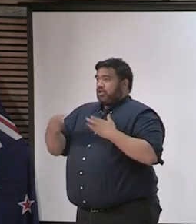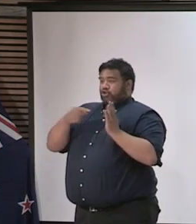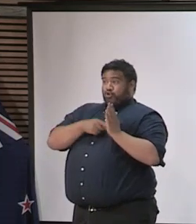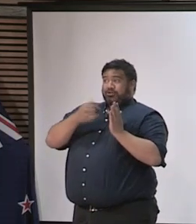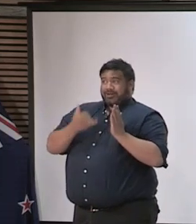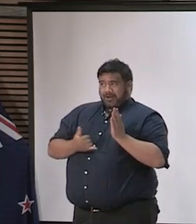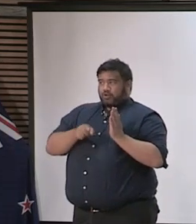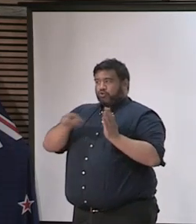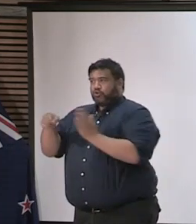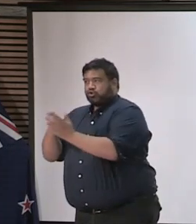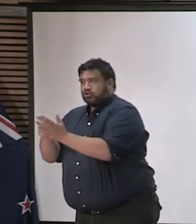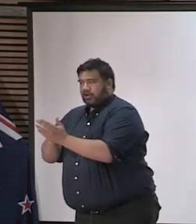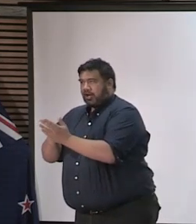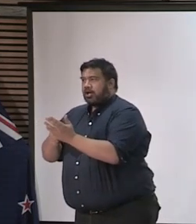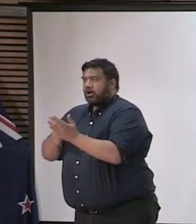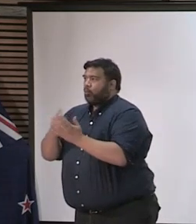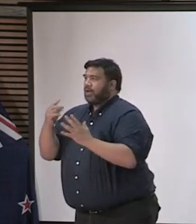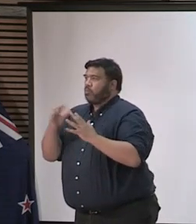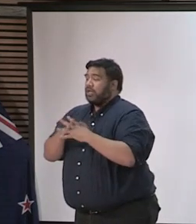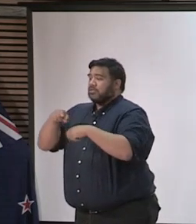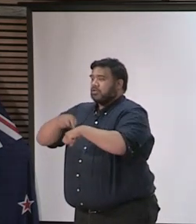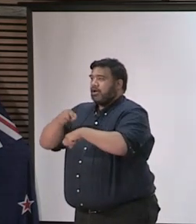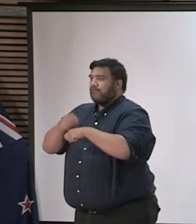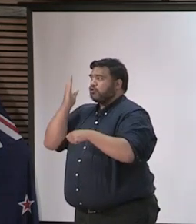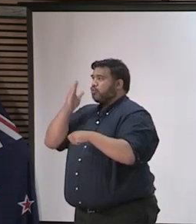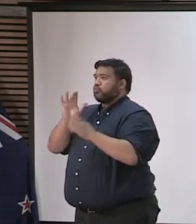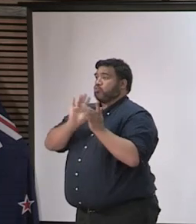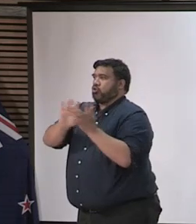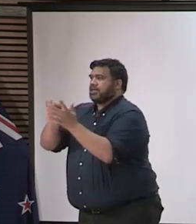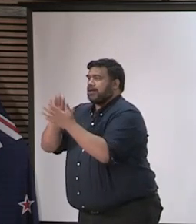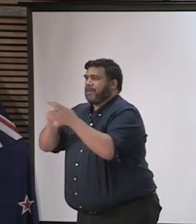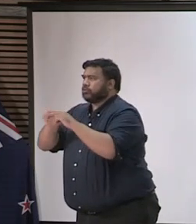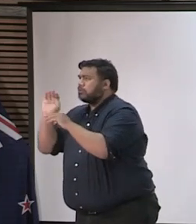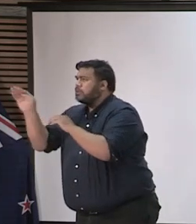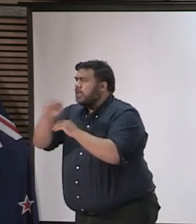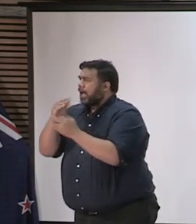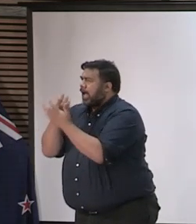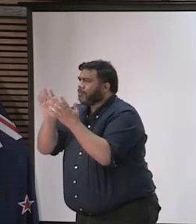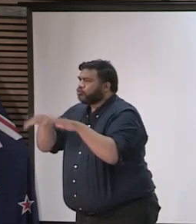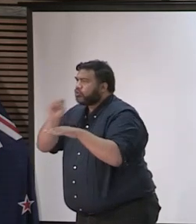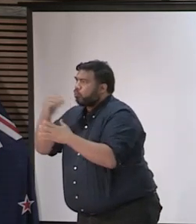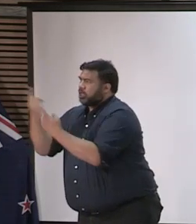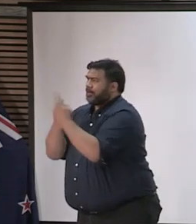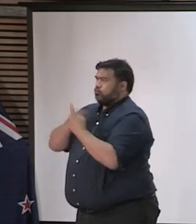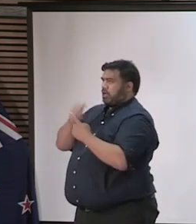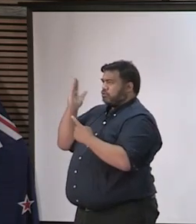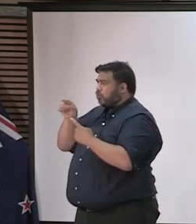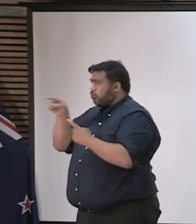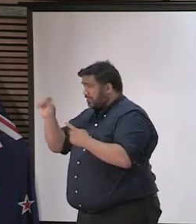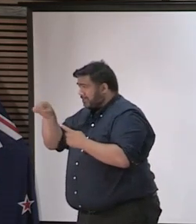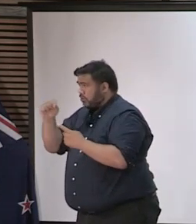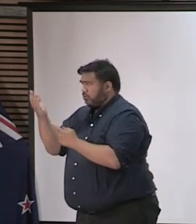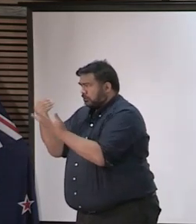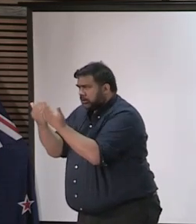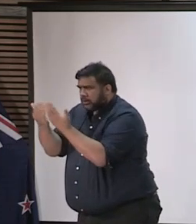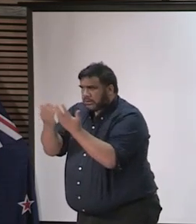to touch base with their parent communities and get an understanding of how many kids may be needing to come through the door next week when schools and early